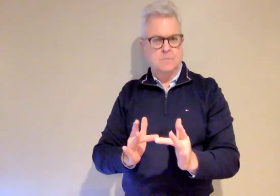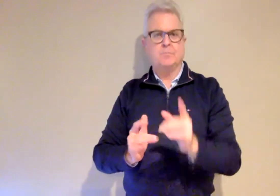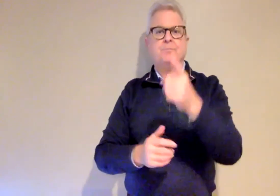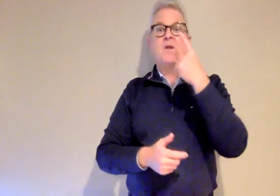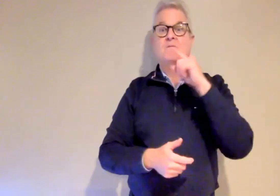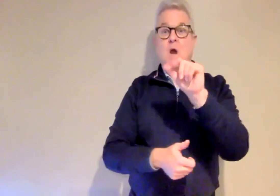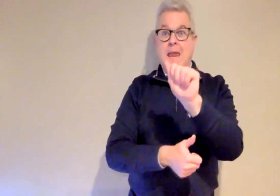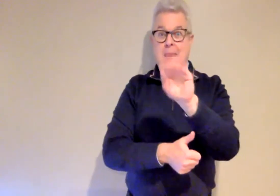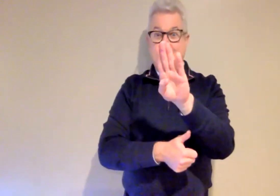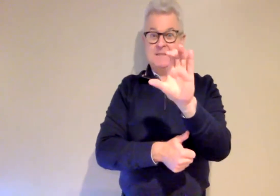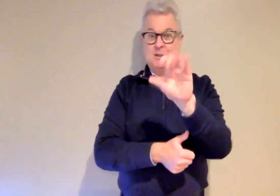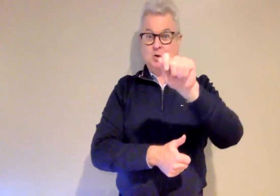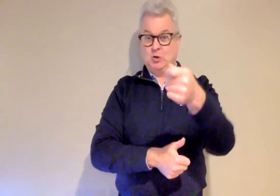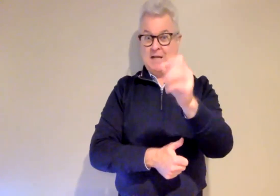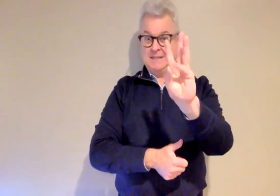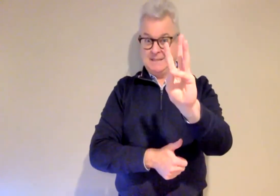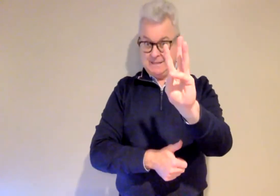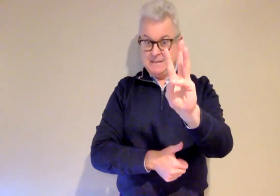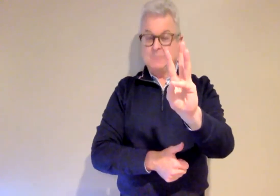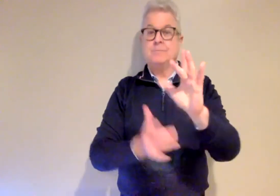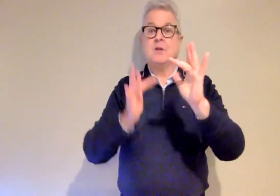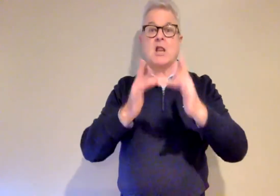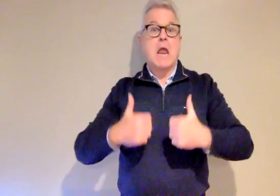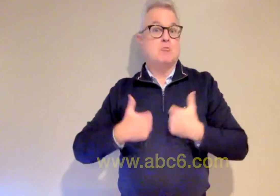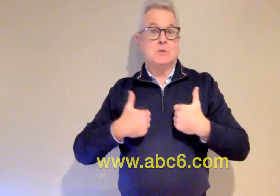And they each all have their link to their website as well.